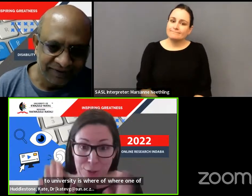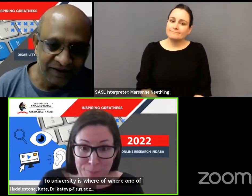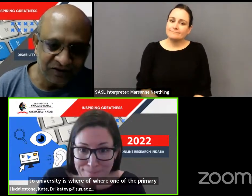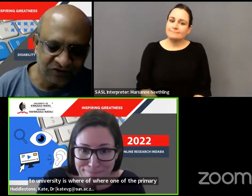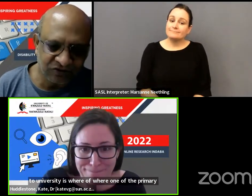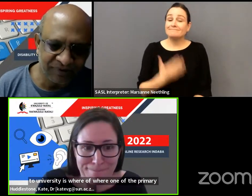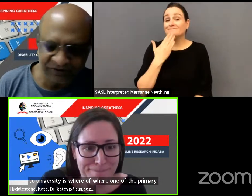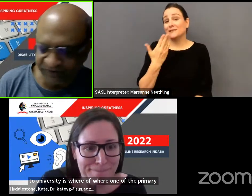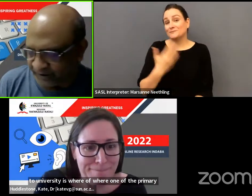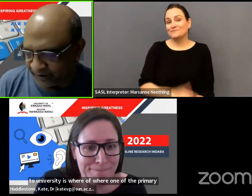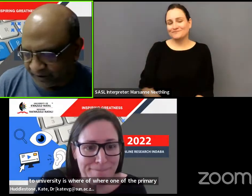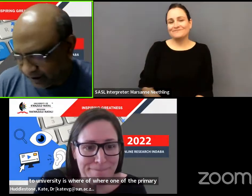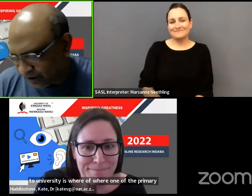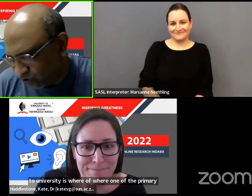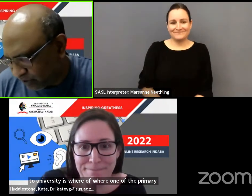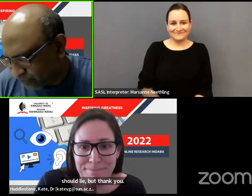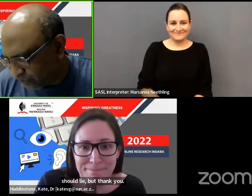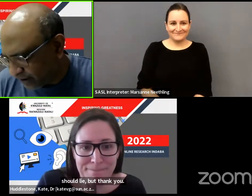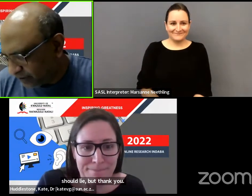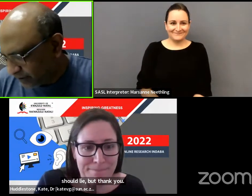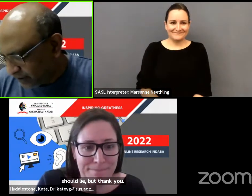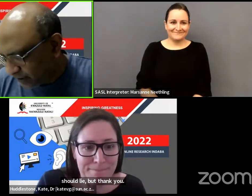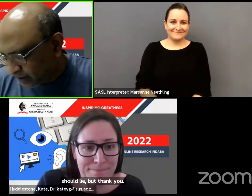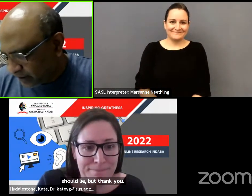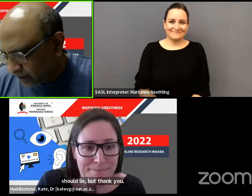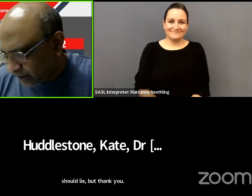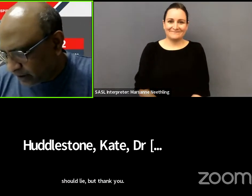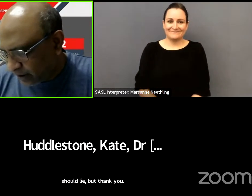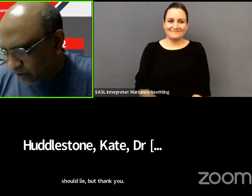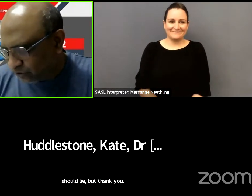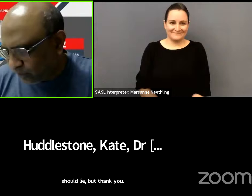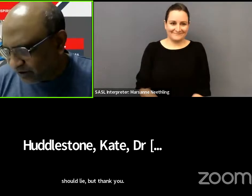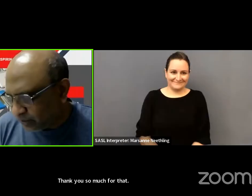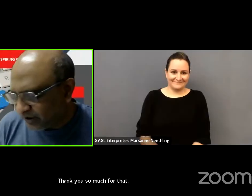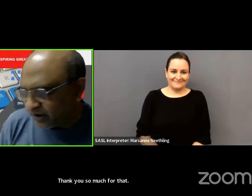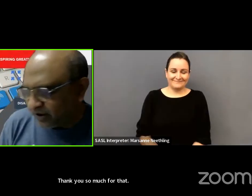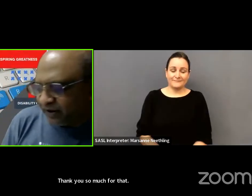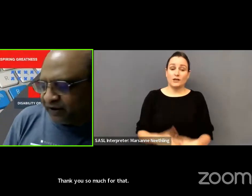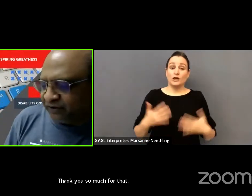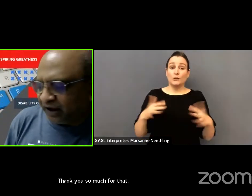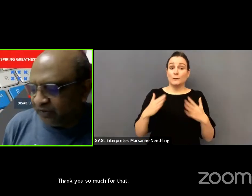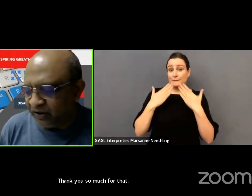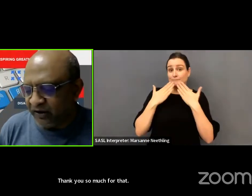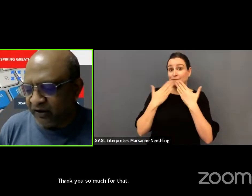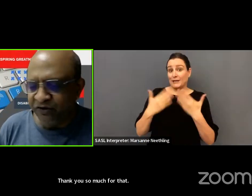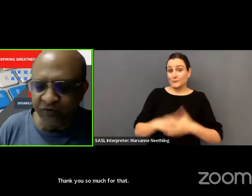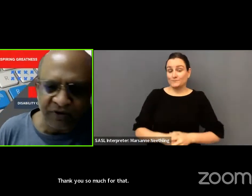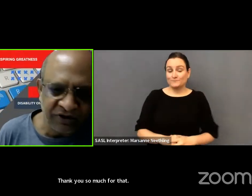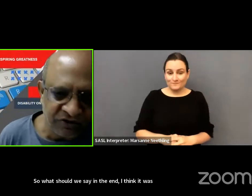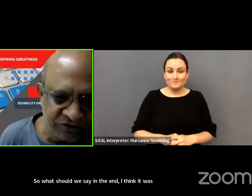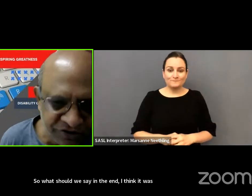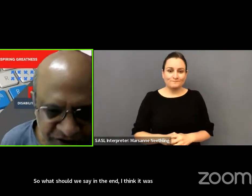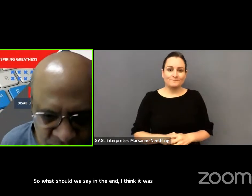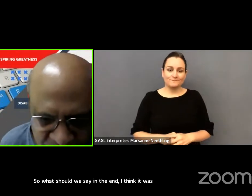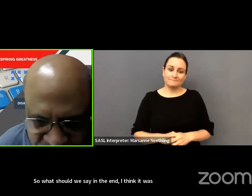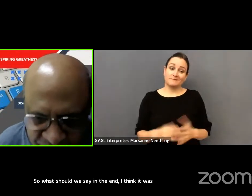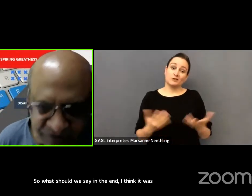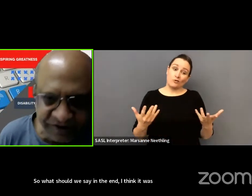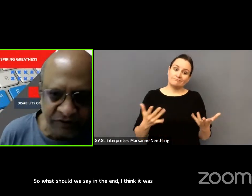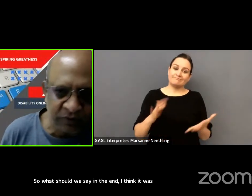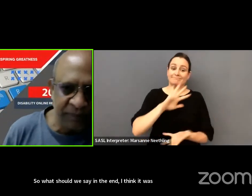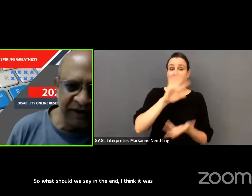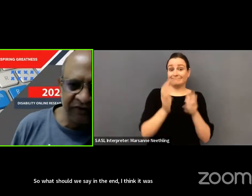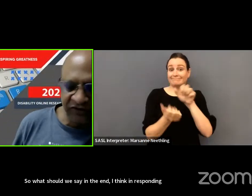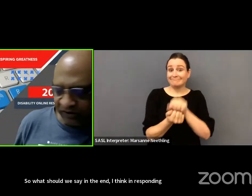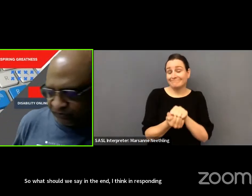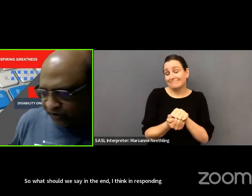But thank you. Thank you so much for that. Thank you so much for that. So what shall we say in the end? I think in responding to the three questions